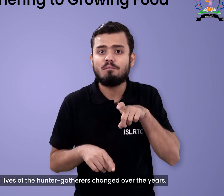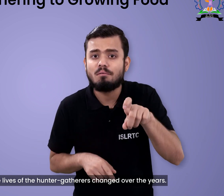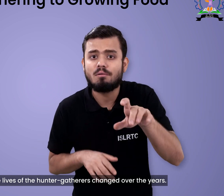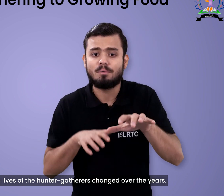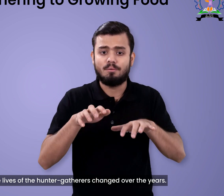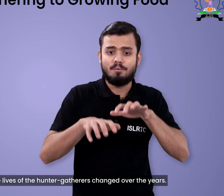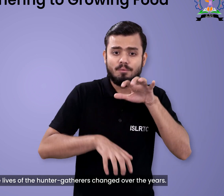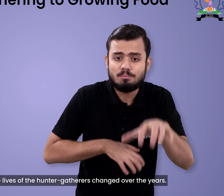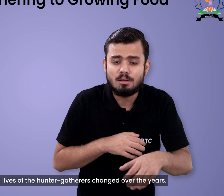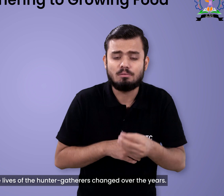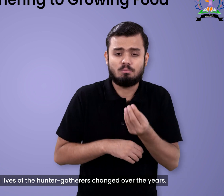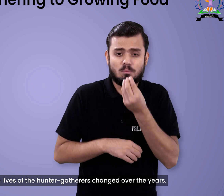years.